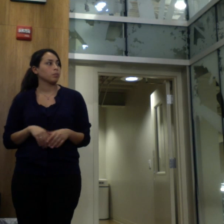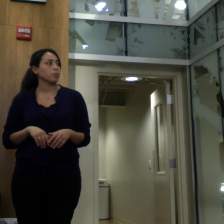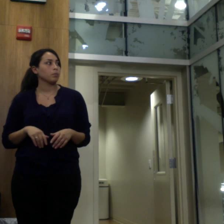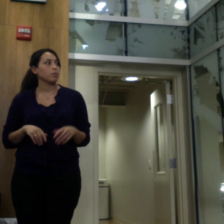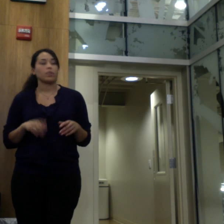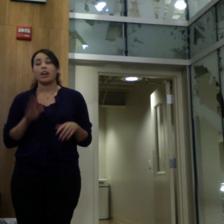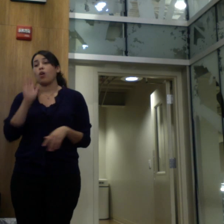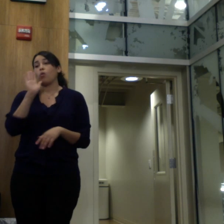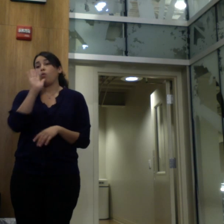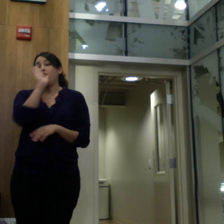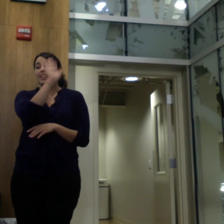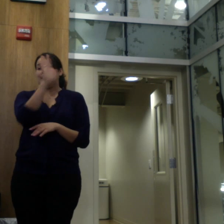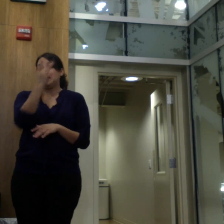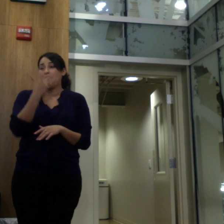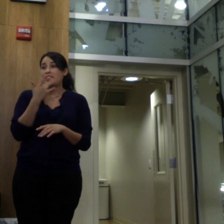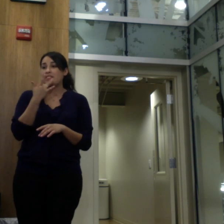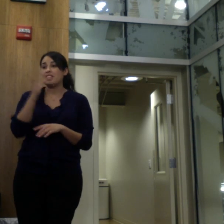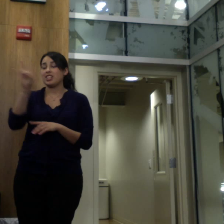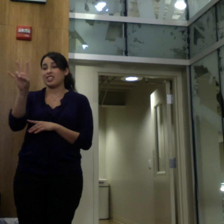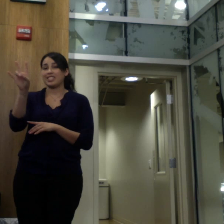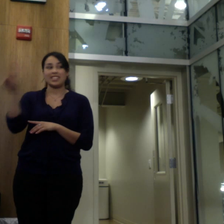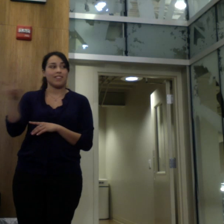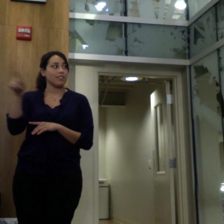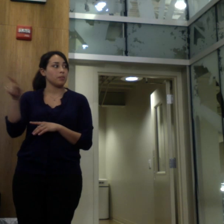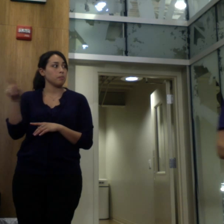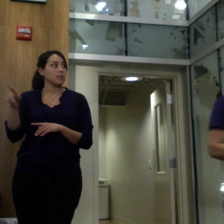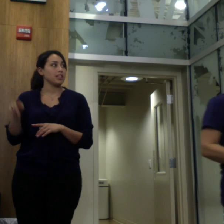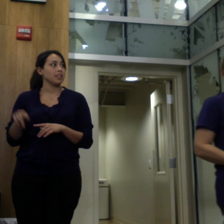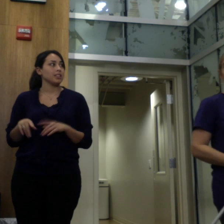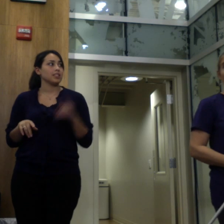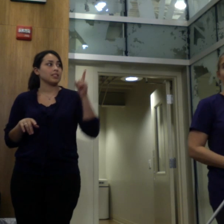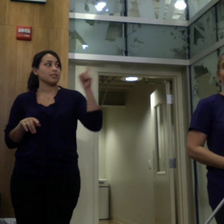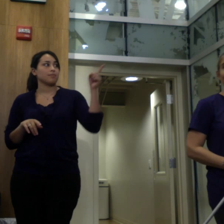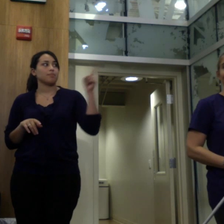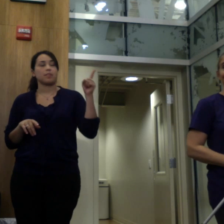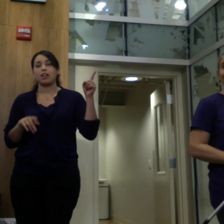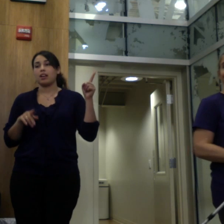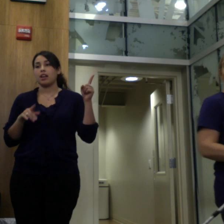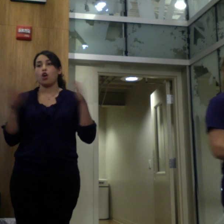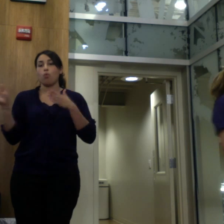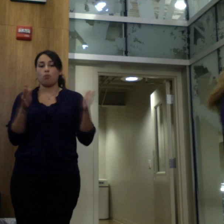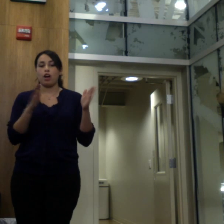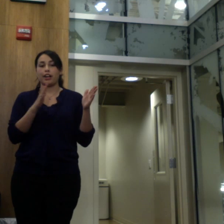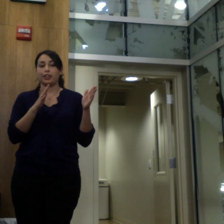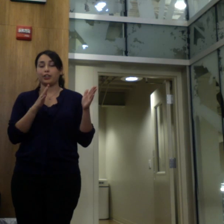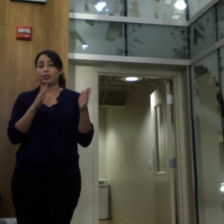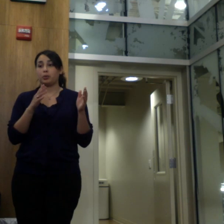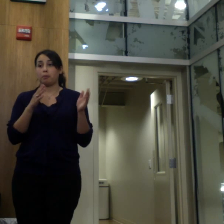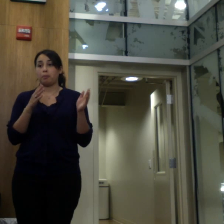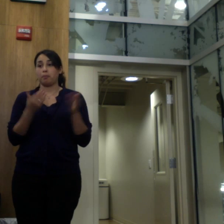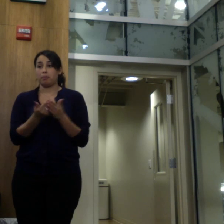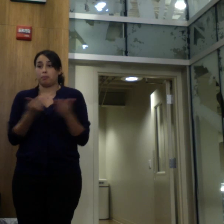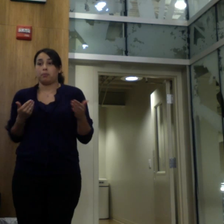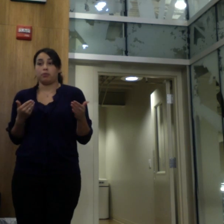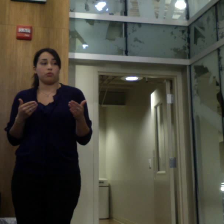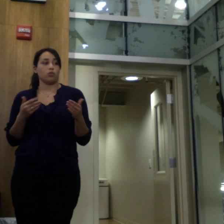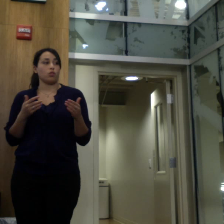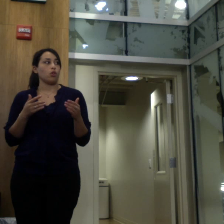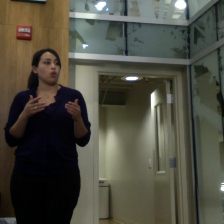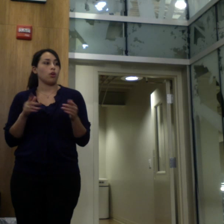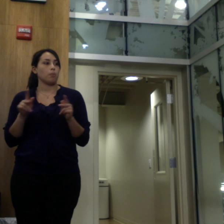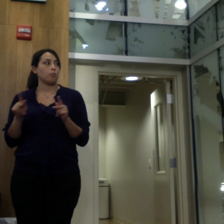7 Ps. Prior proper planning prevents piss poor performance. I use this a lot in my classes, if you